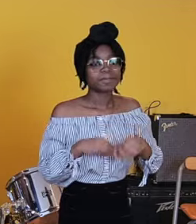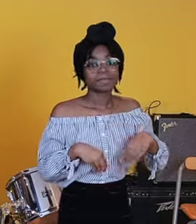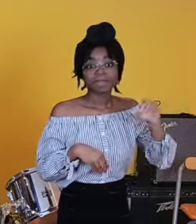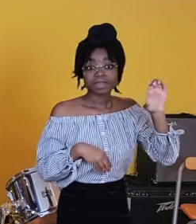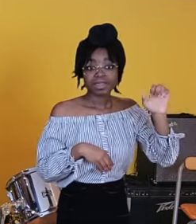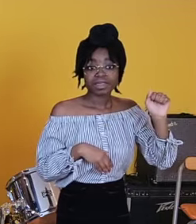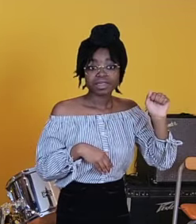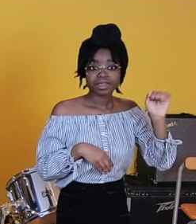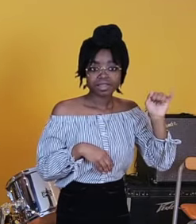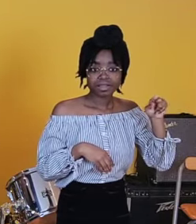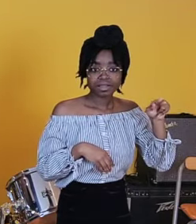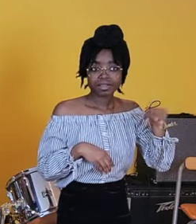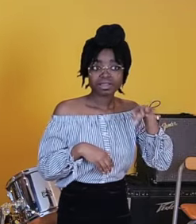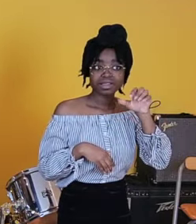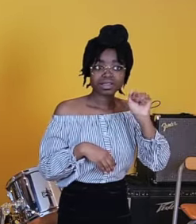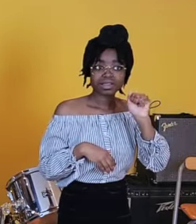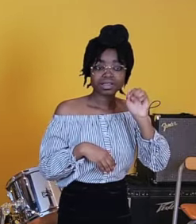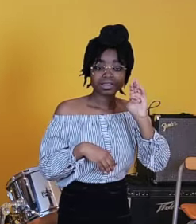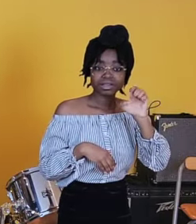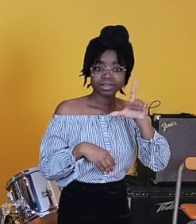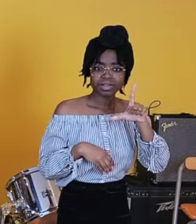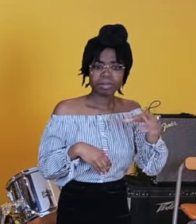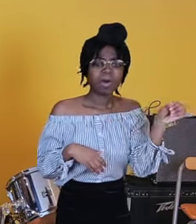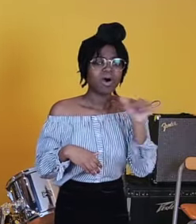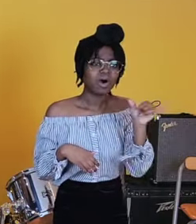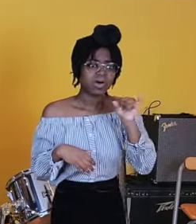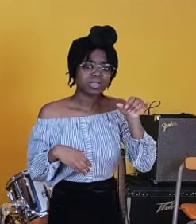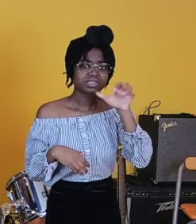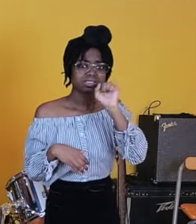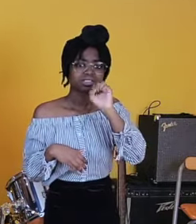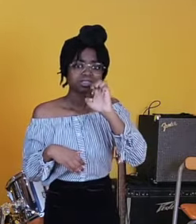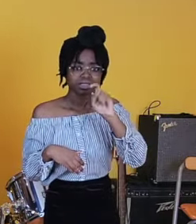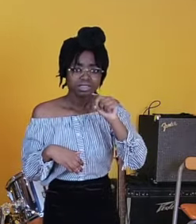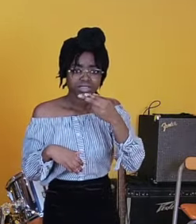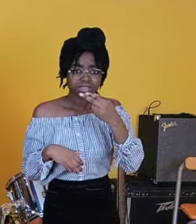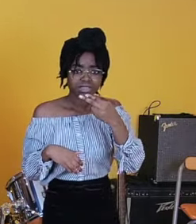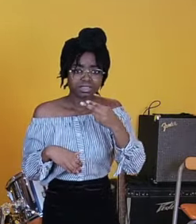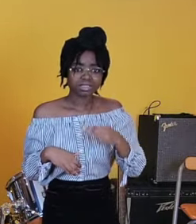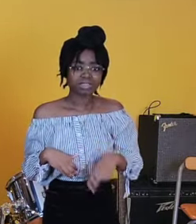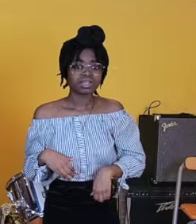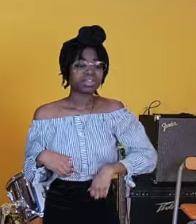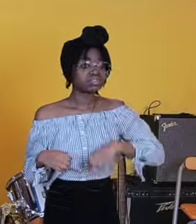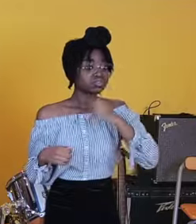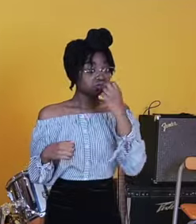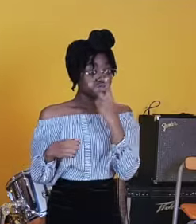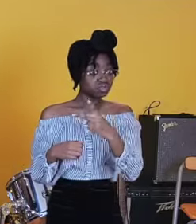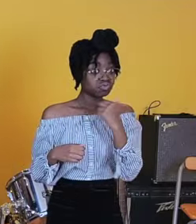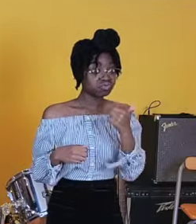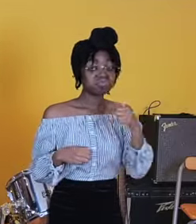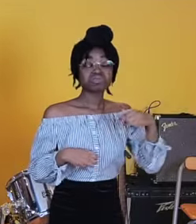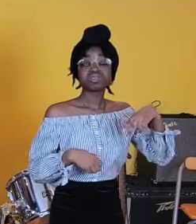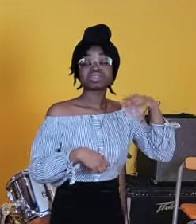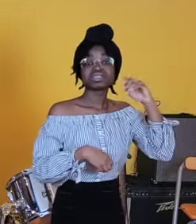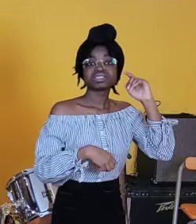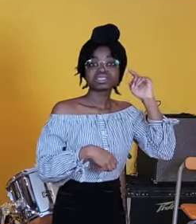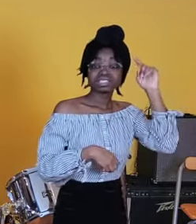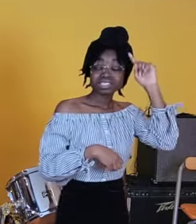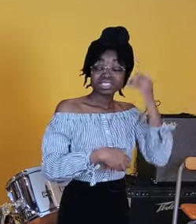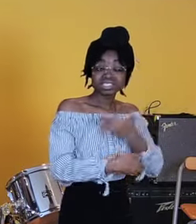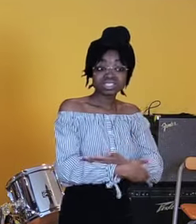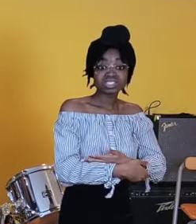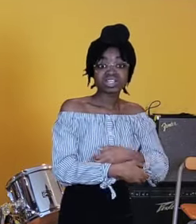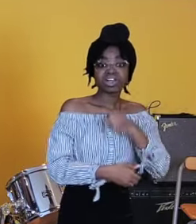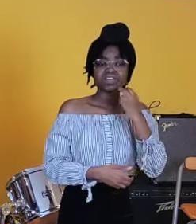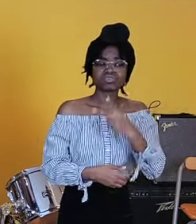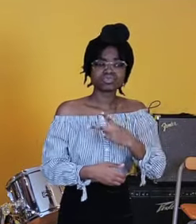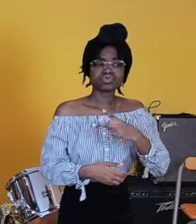Cain and Abel and Seth, including a minimum of other sons, two other sons and two daughters. So in total, it adds up to